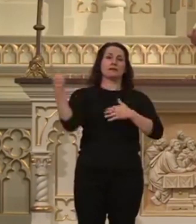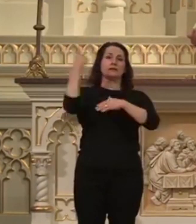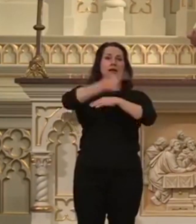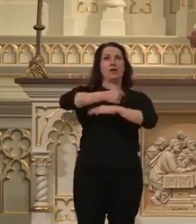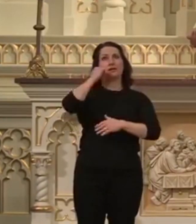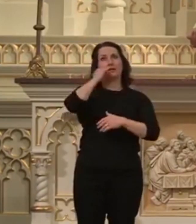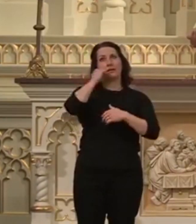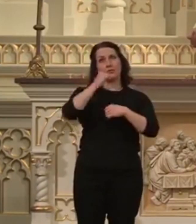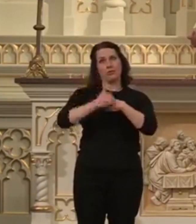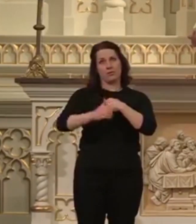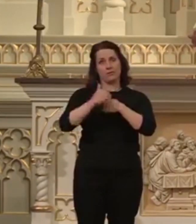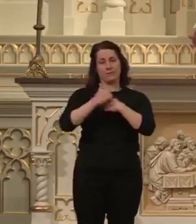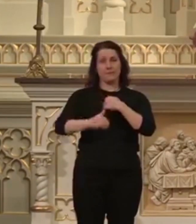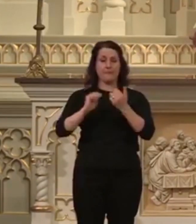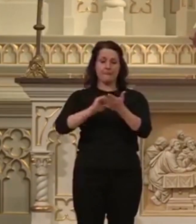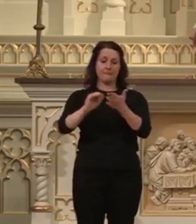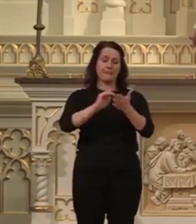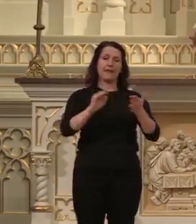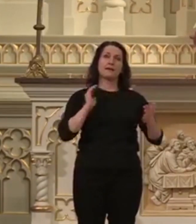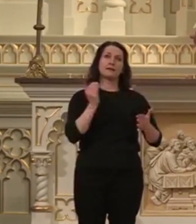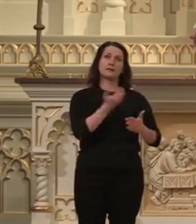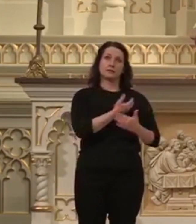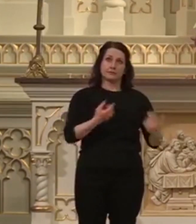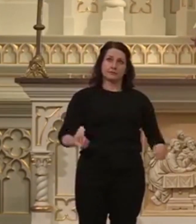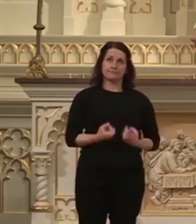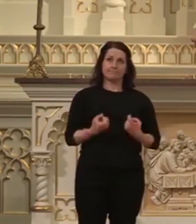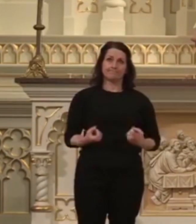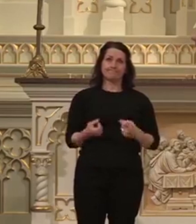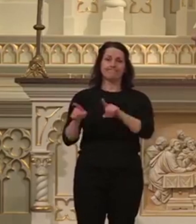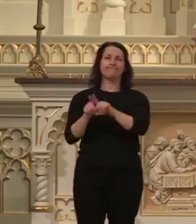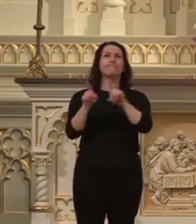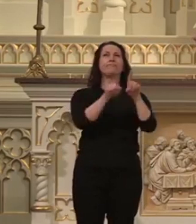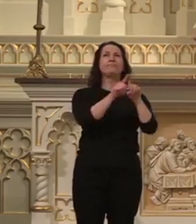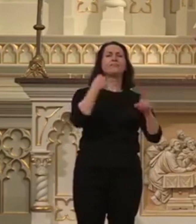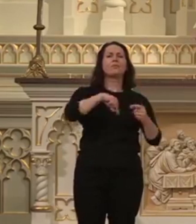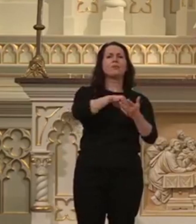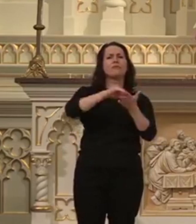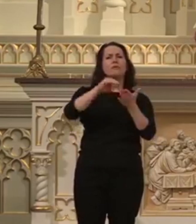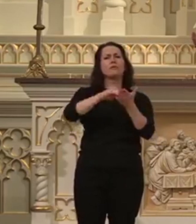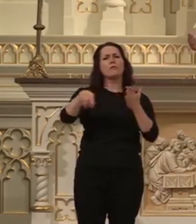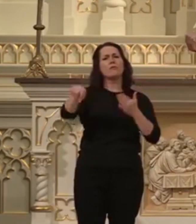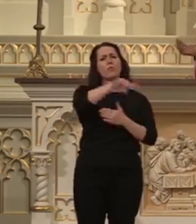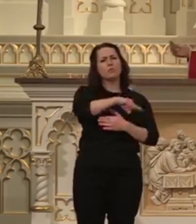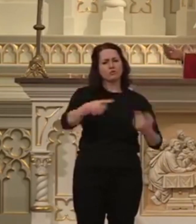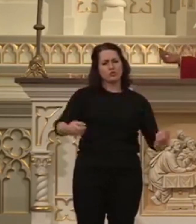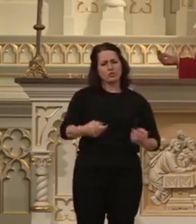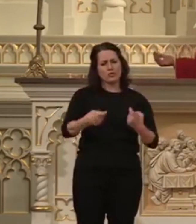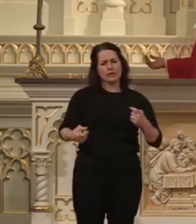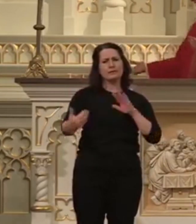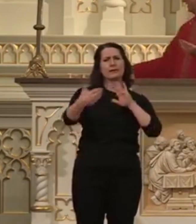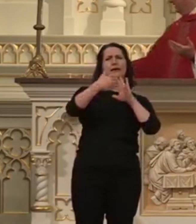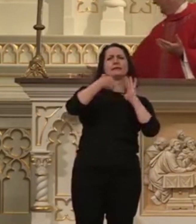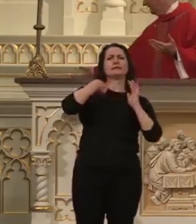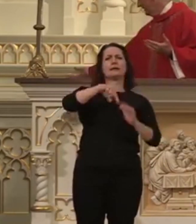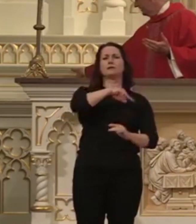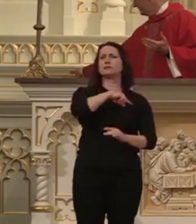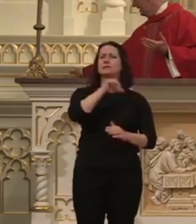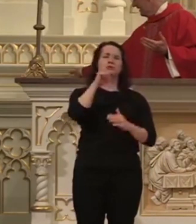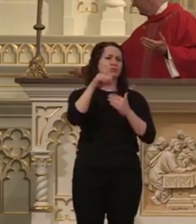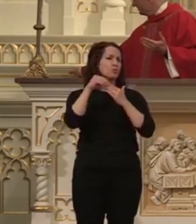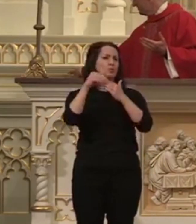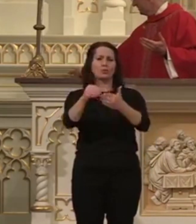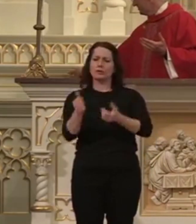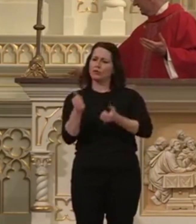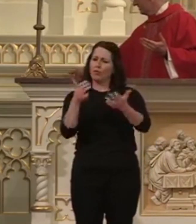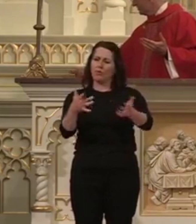this day our daily bread, and forgive us our trespasses, as we forgive those who trespass against us. And lead us